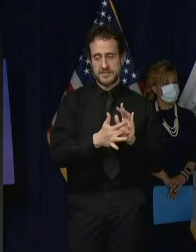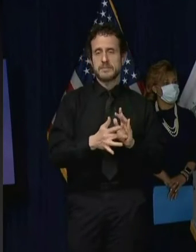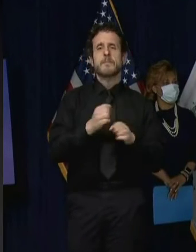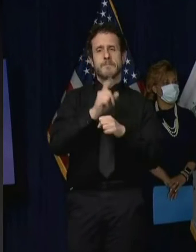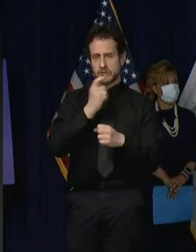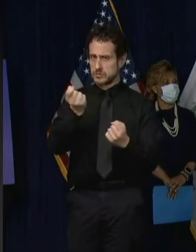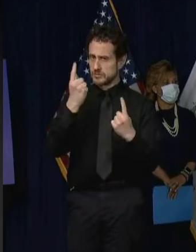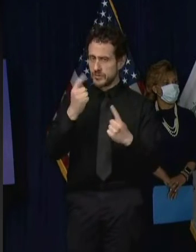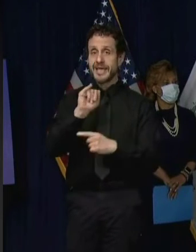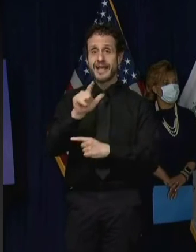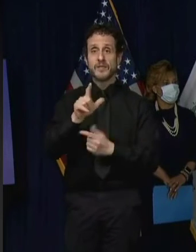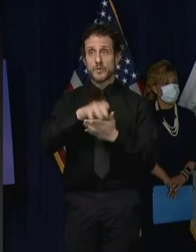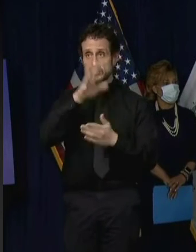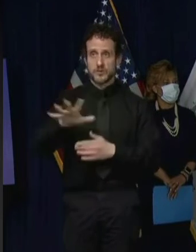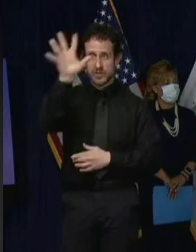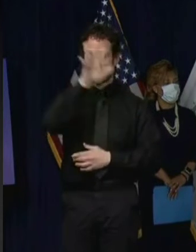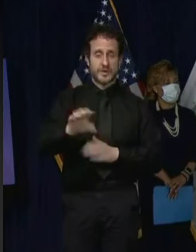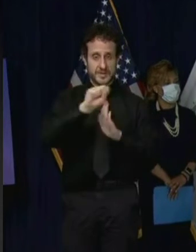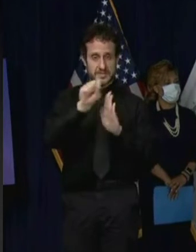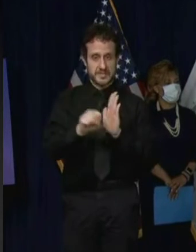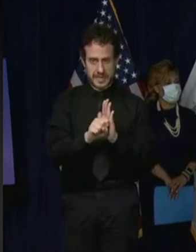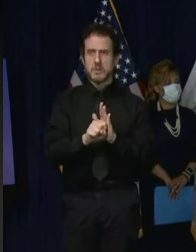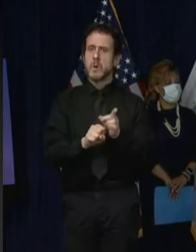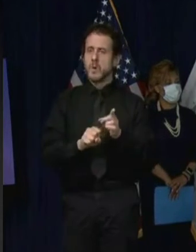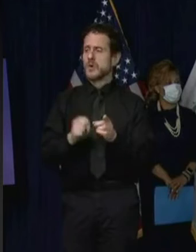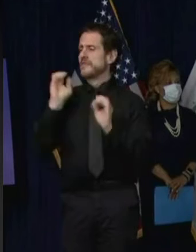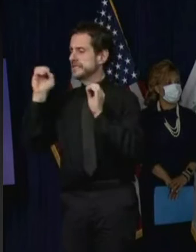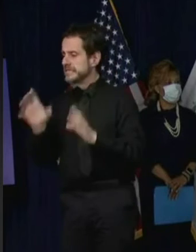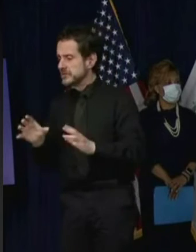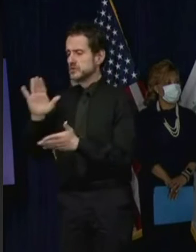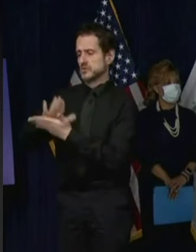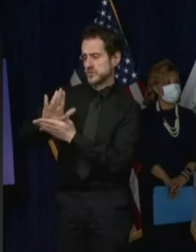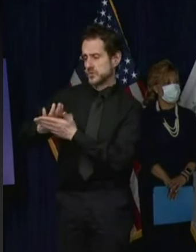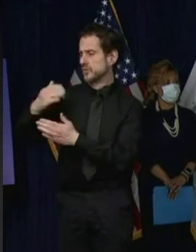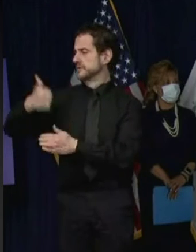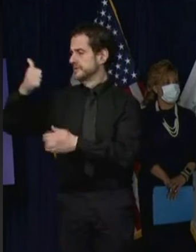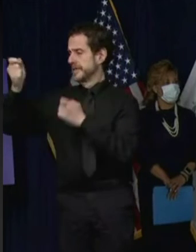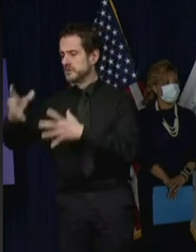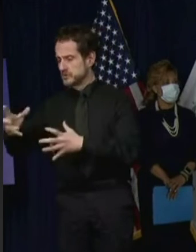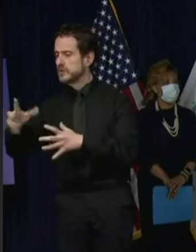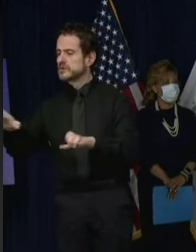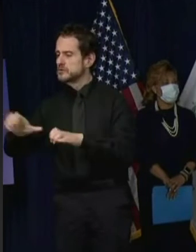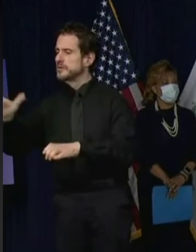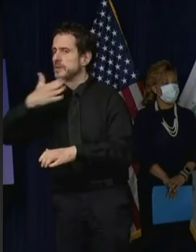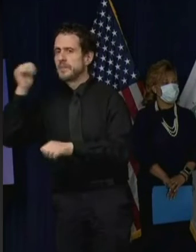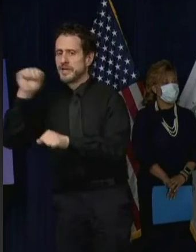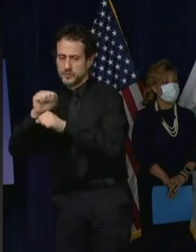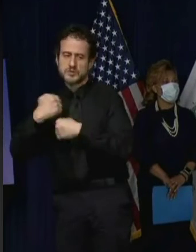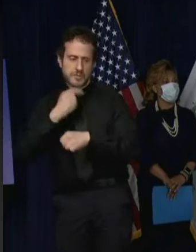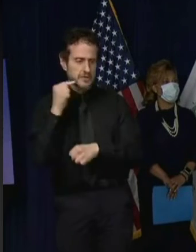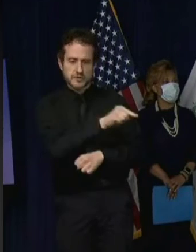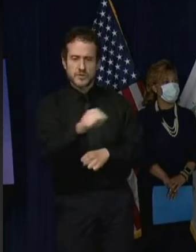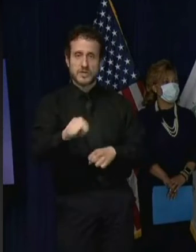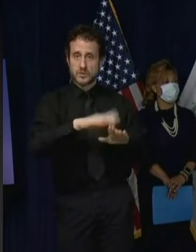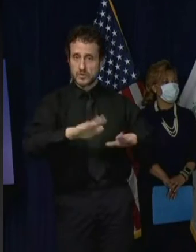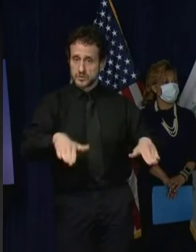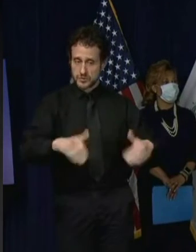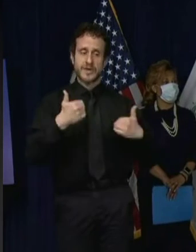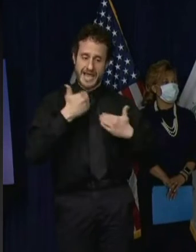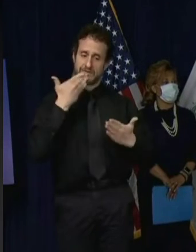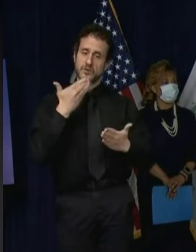in good hands. Our teachers and our administrators are doing what they do best. They're stepping up to ensure that every child in this